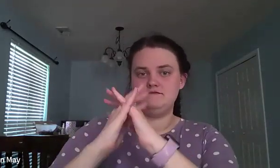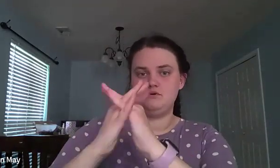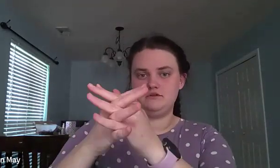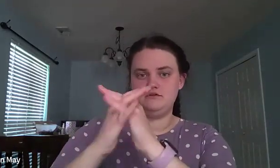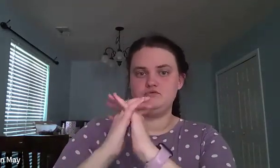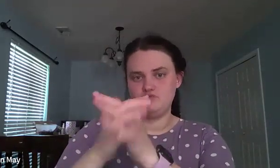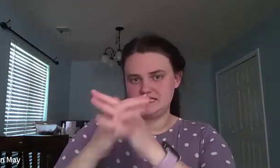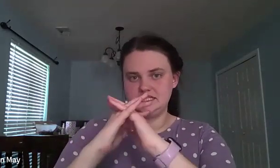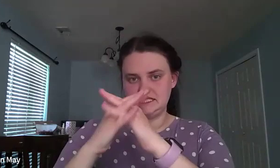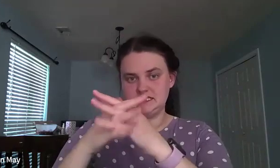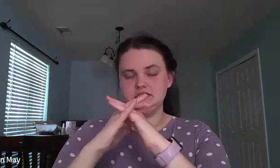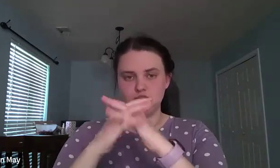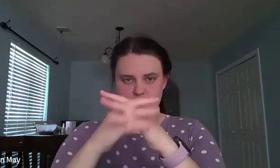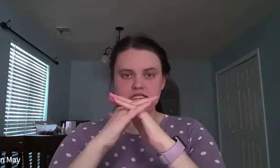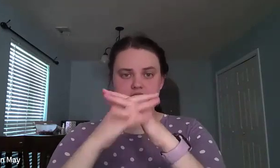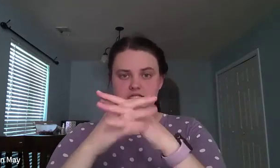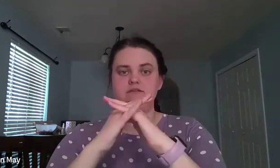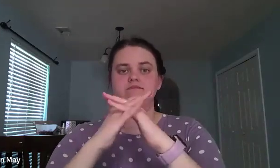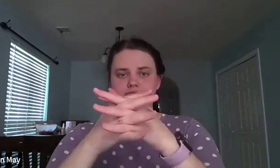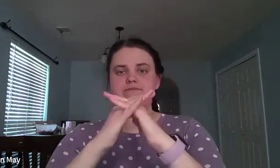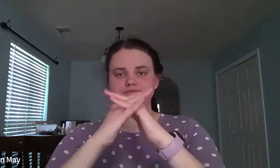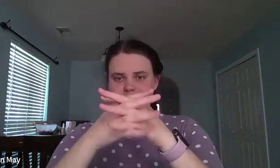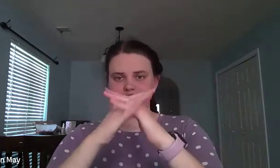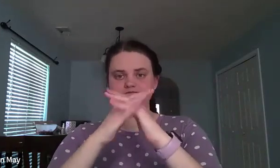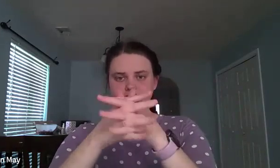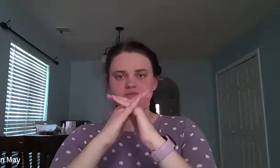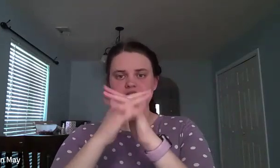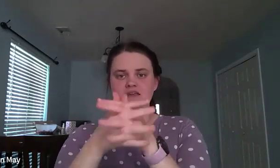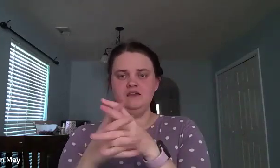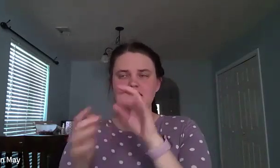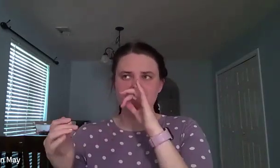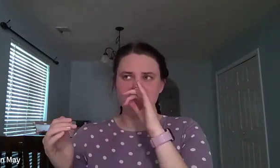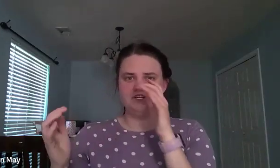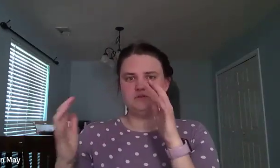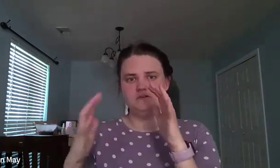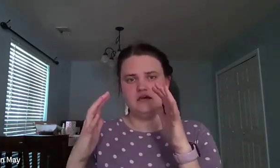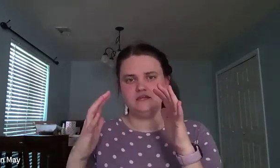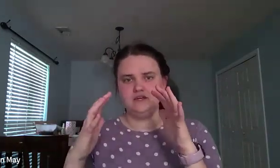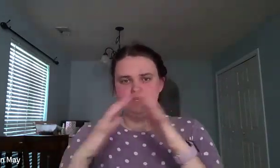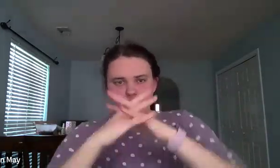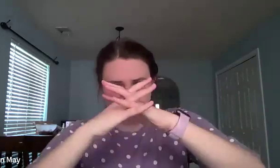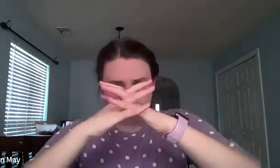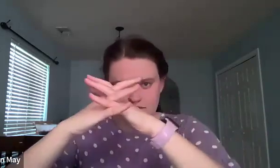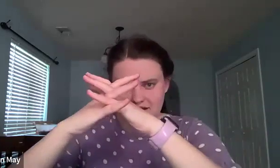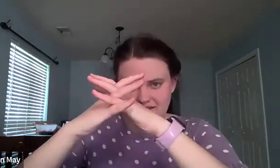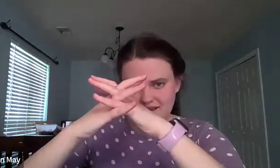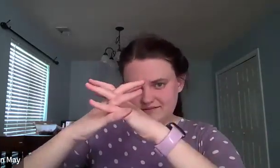forth. Wrestling. Mm-hmm. Again, visual of like, you know, when they're already like